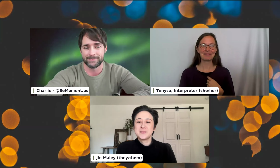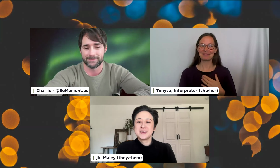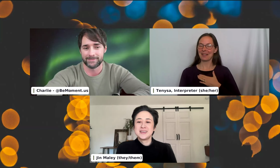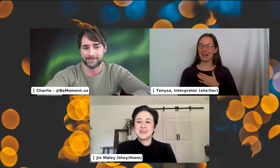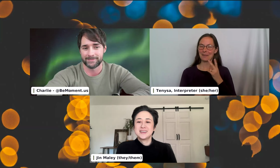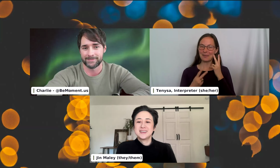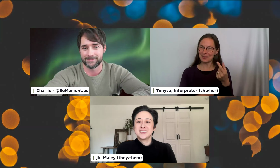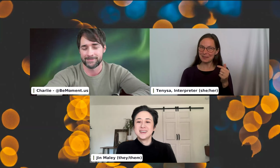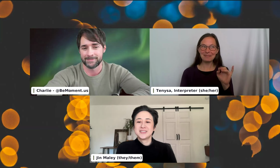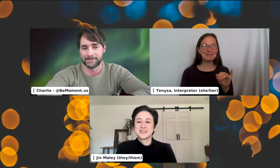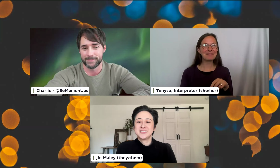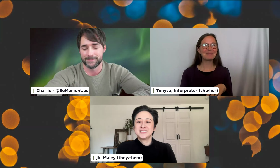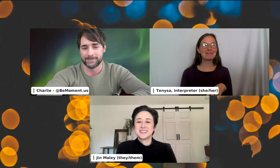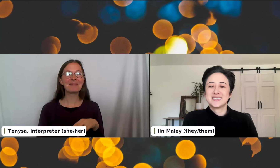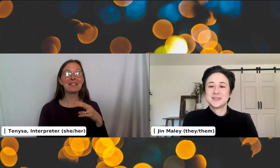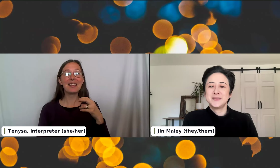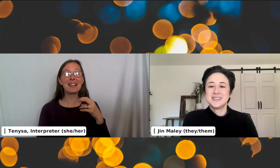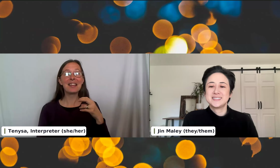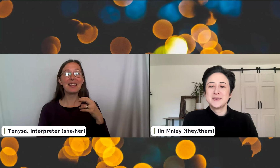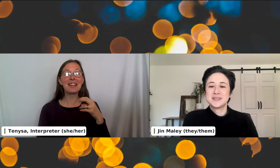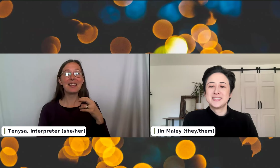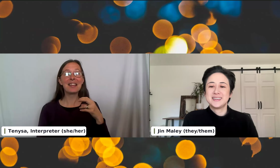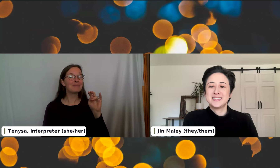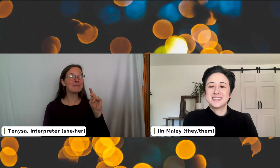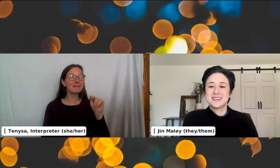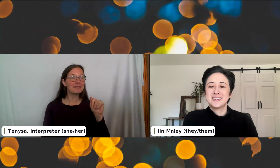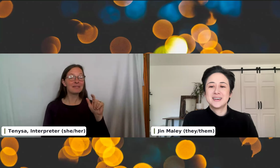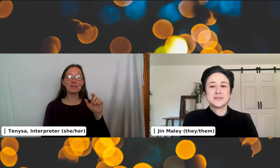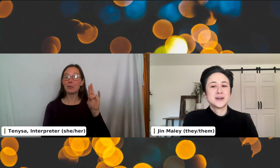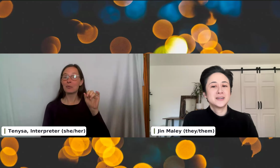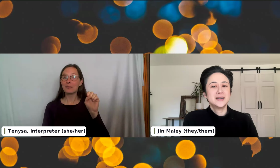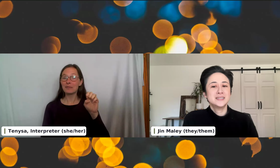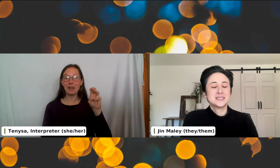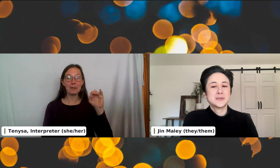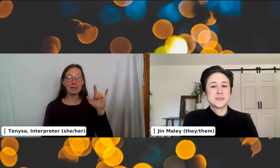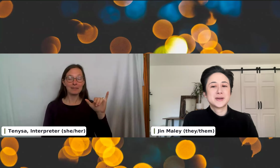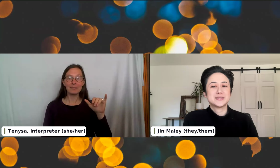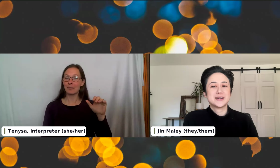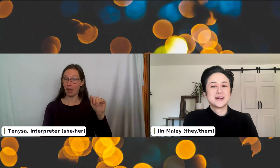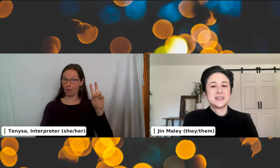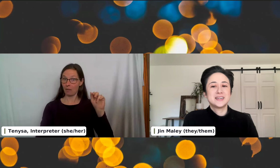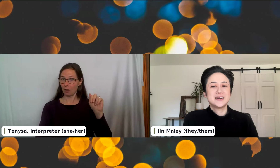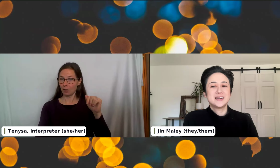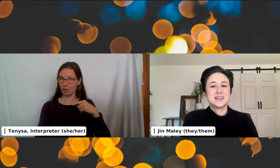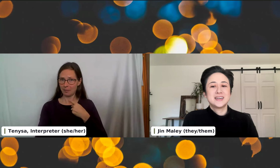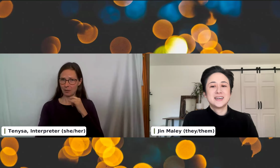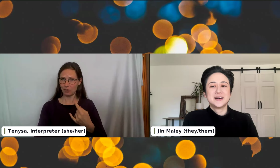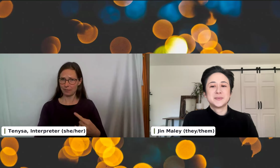you, Gabby, Heather, Linda, Louise, Emily, Avara. Tell me if I'm pronouncing that